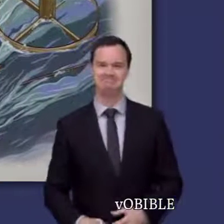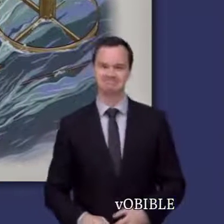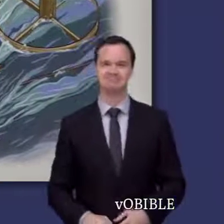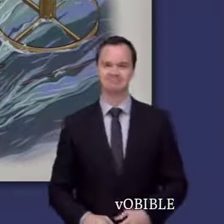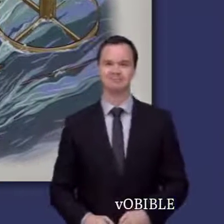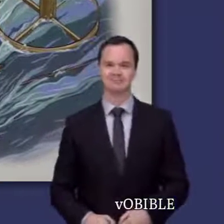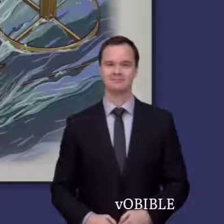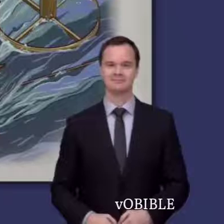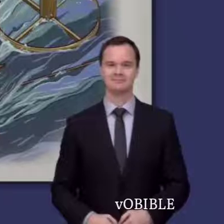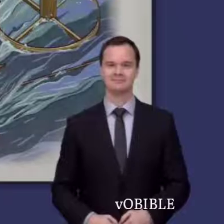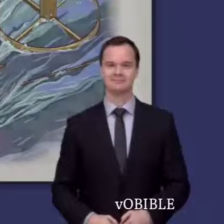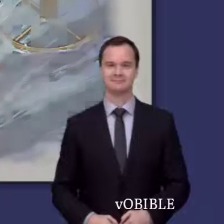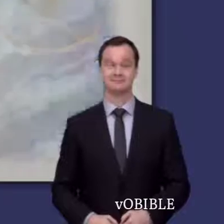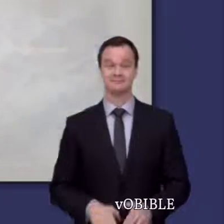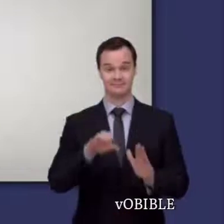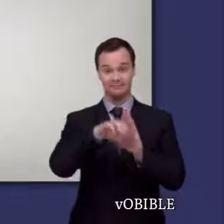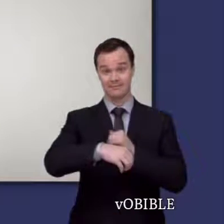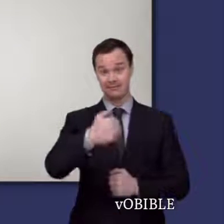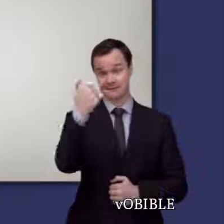Jehovah, including Satan.